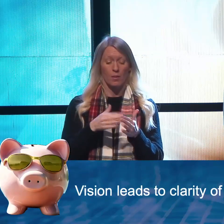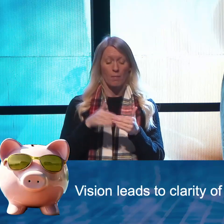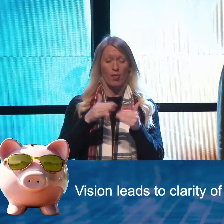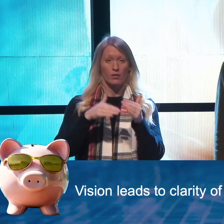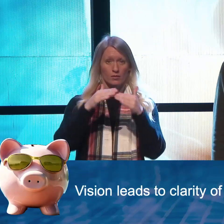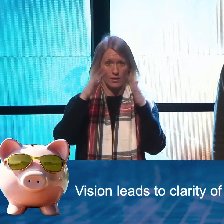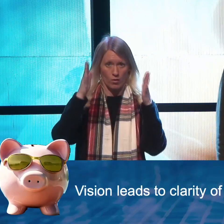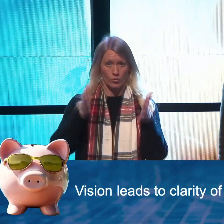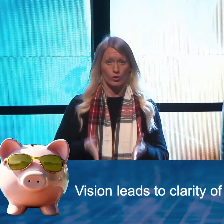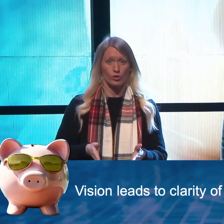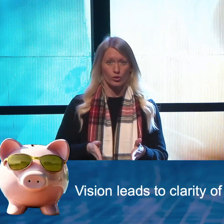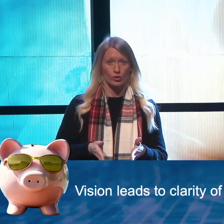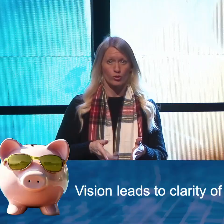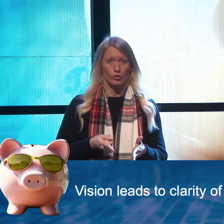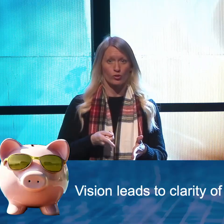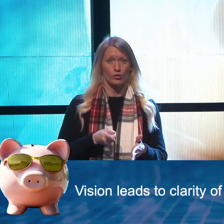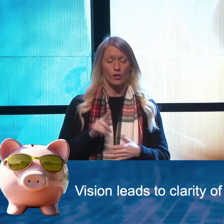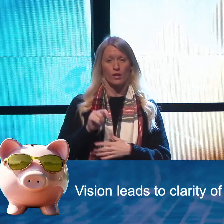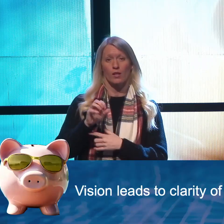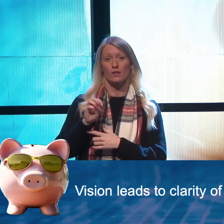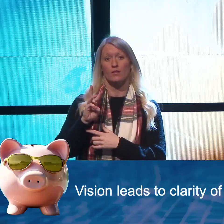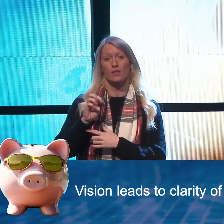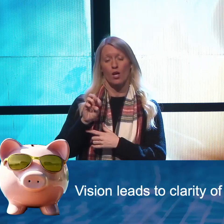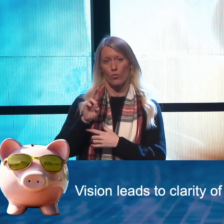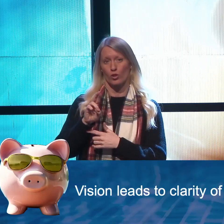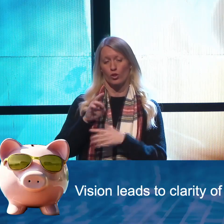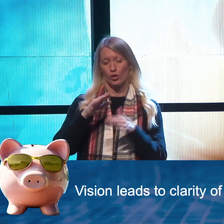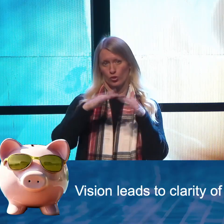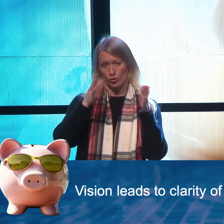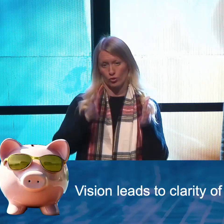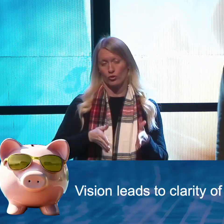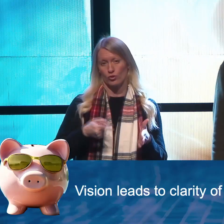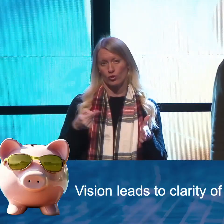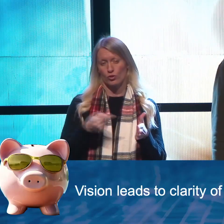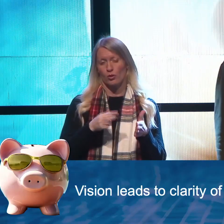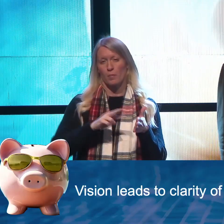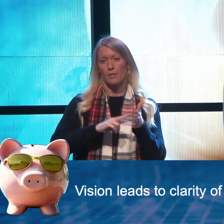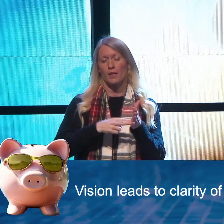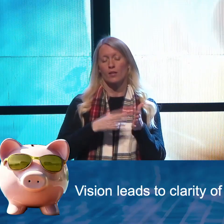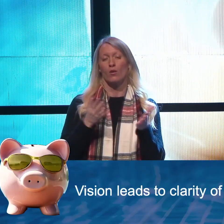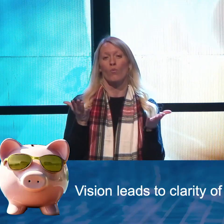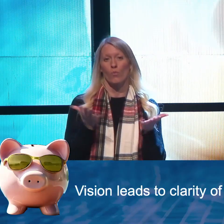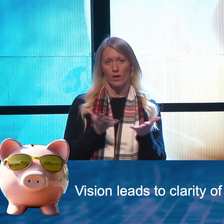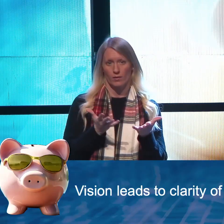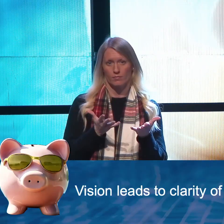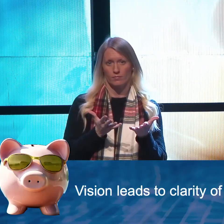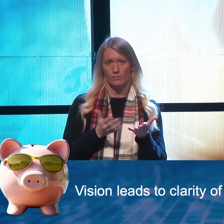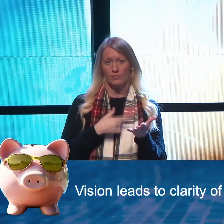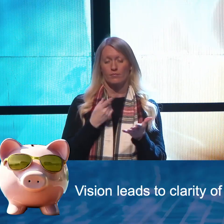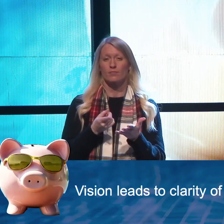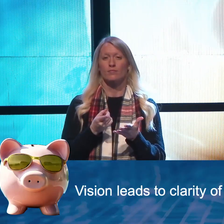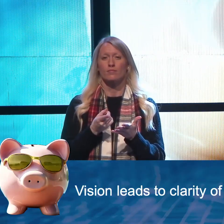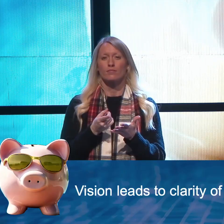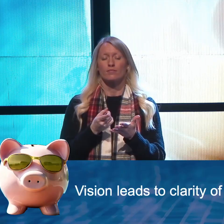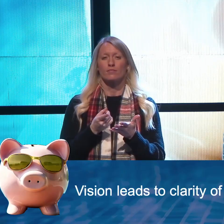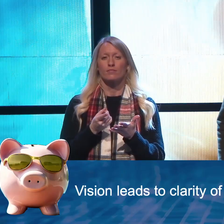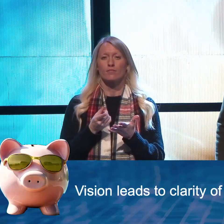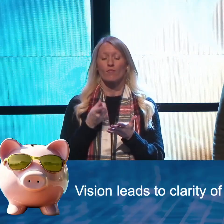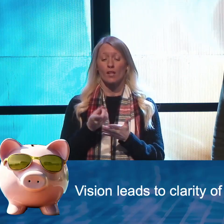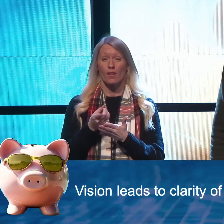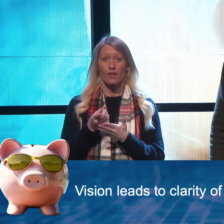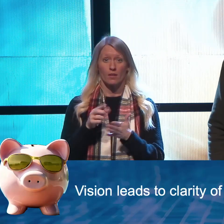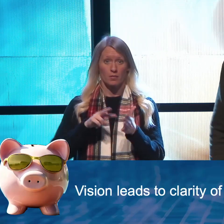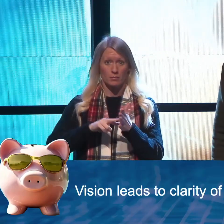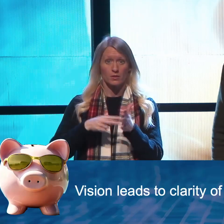the tower is the what, okay? Now, if the intention is to build a tower, right, it's not to